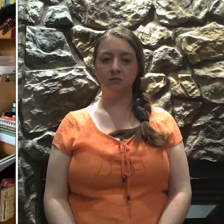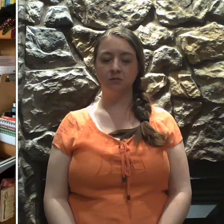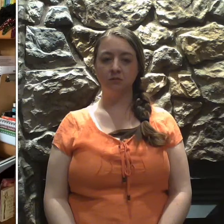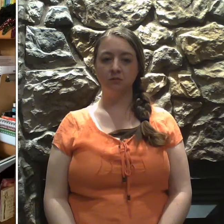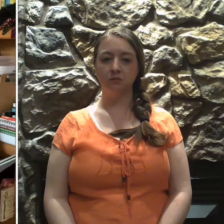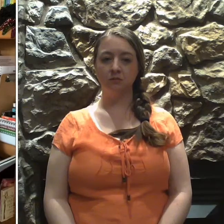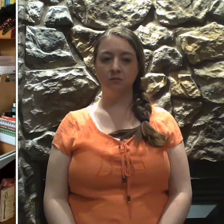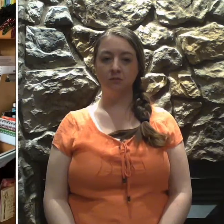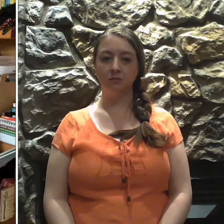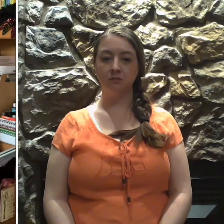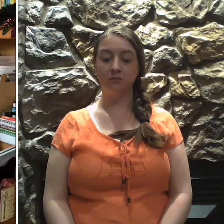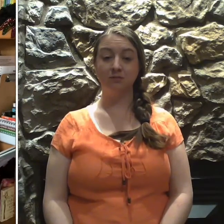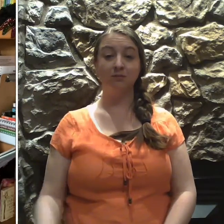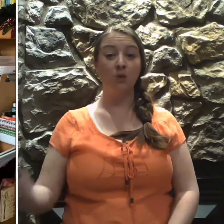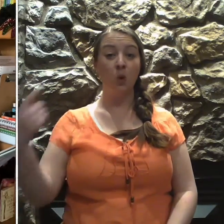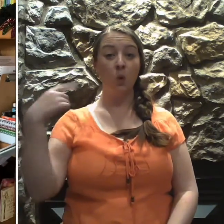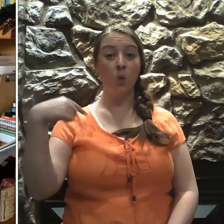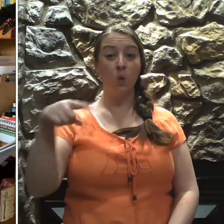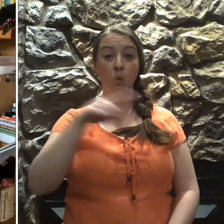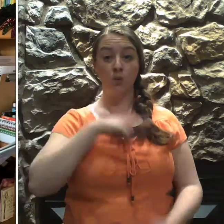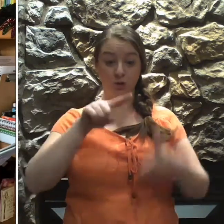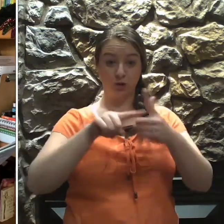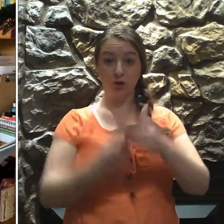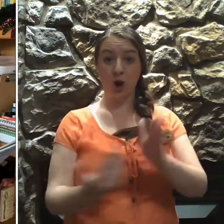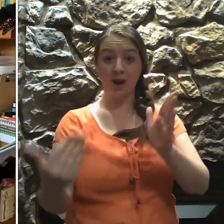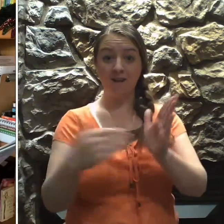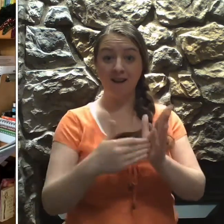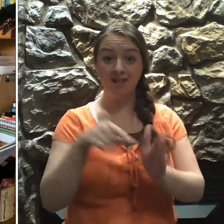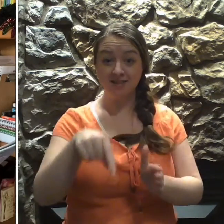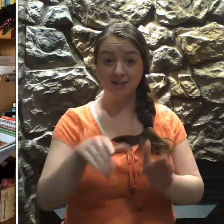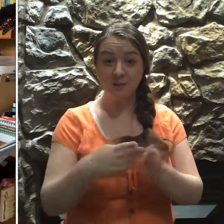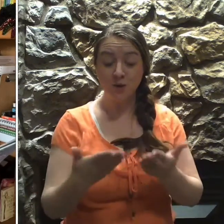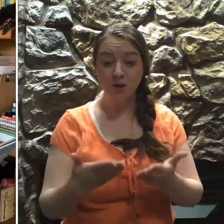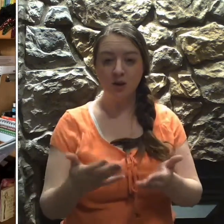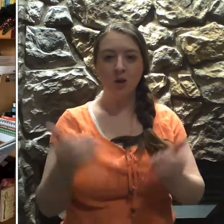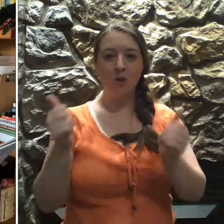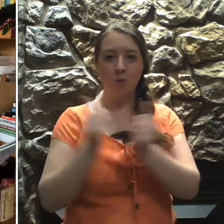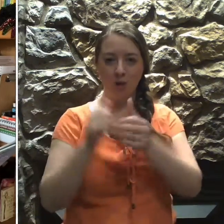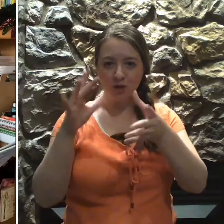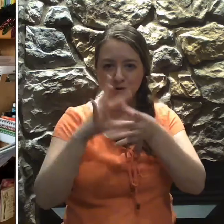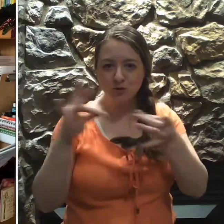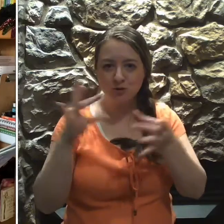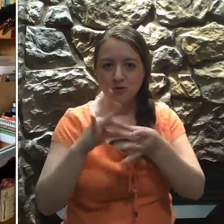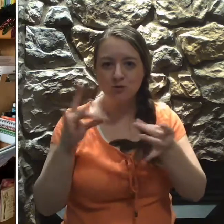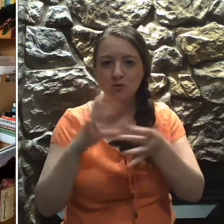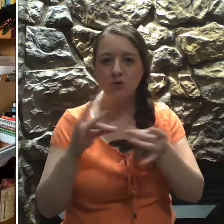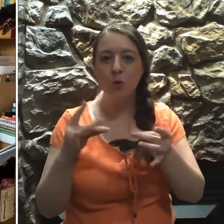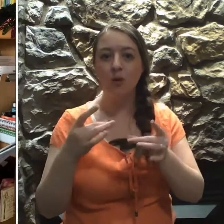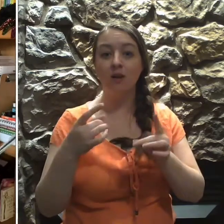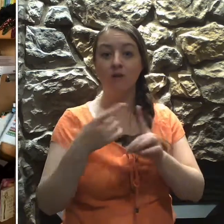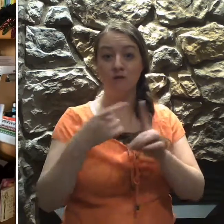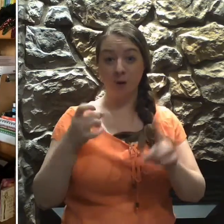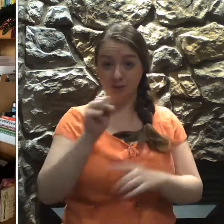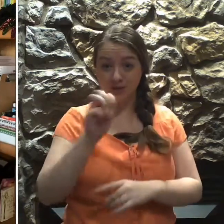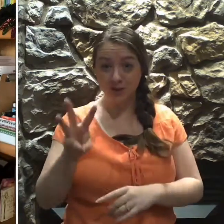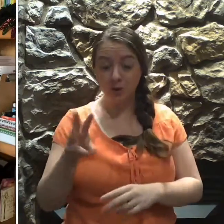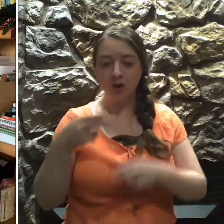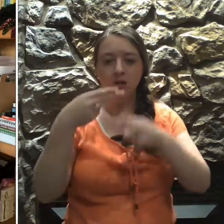We'll pick up this book with a story from Stillwater called The Farmer's Luck.